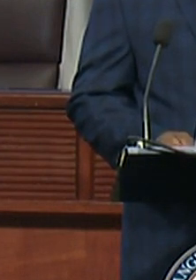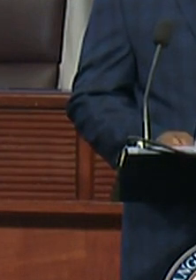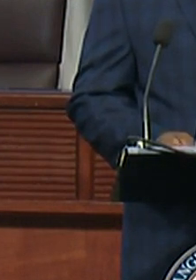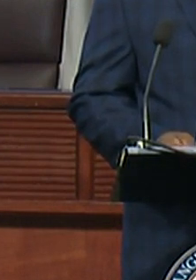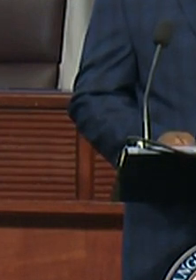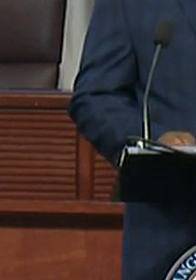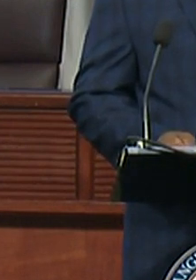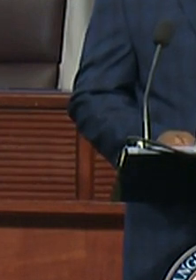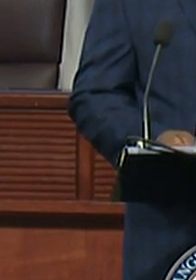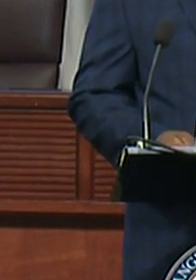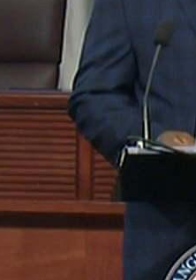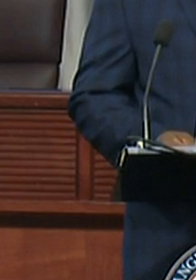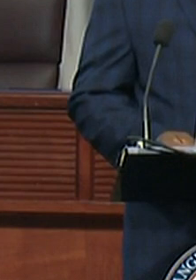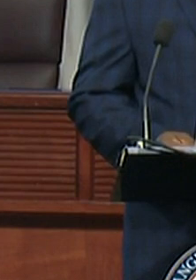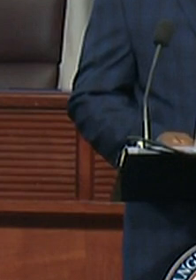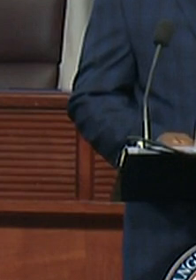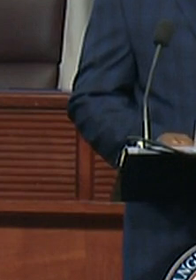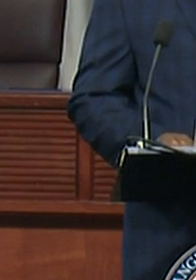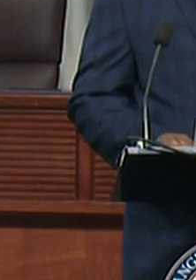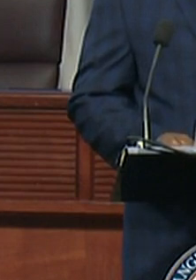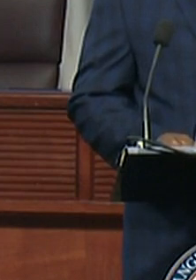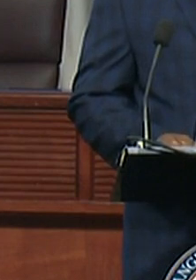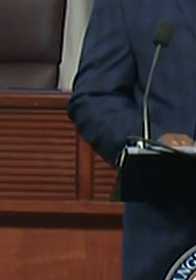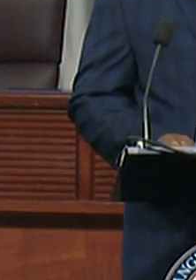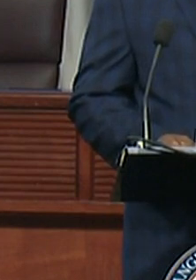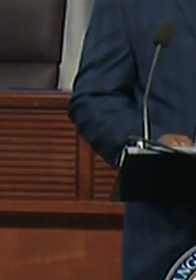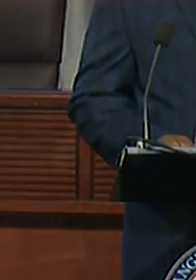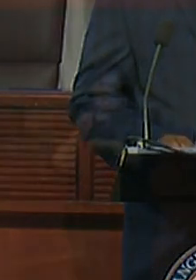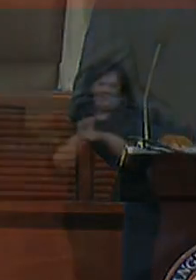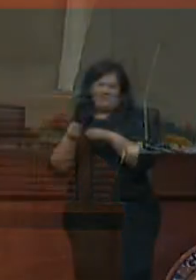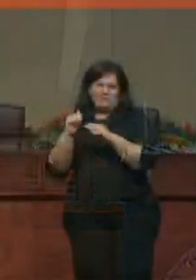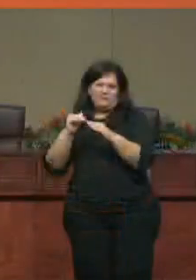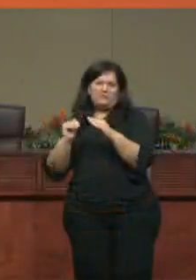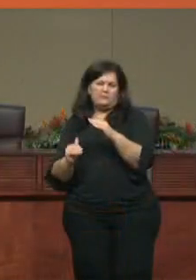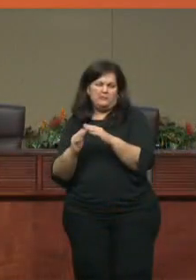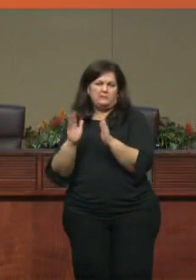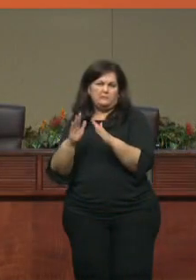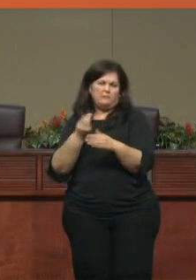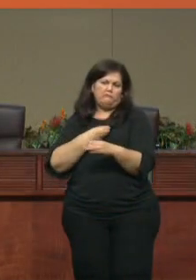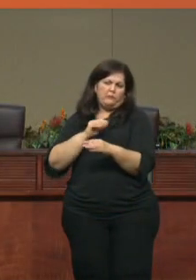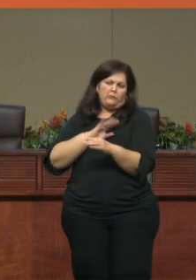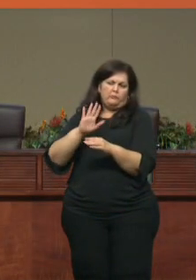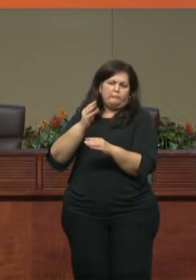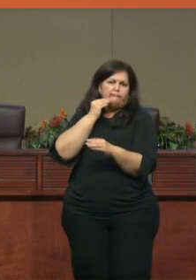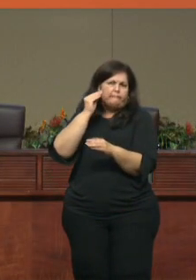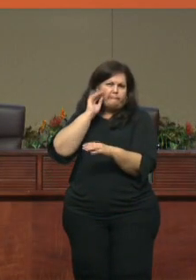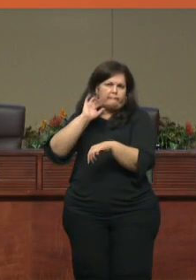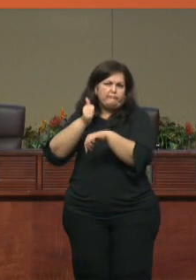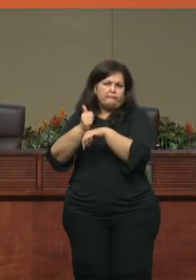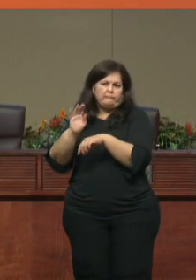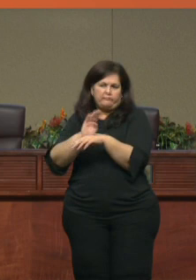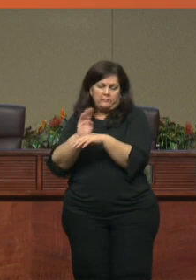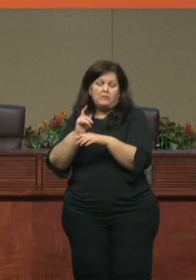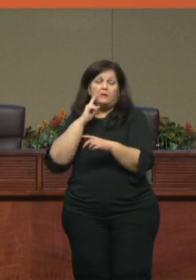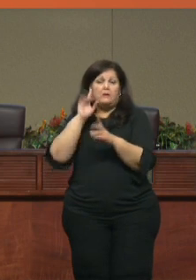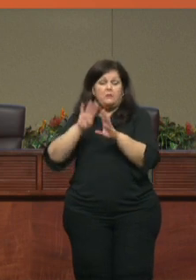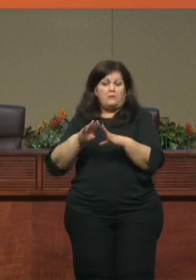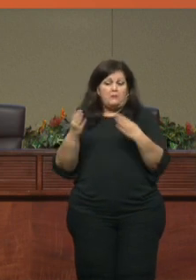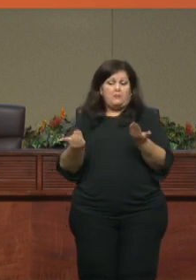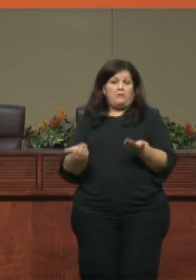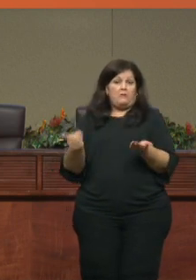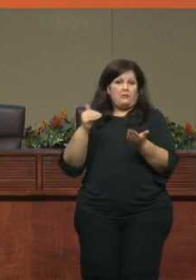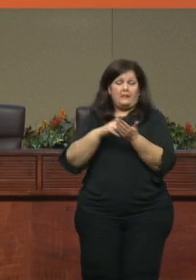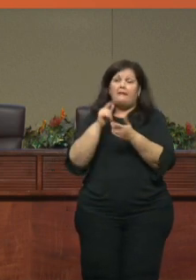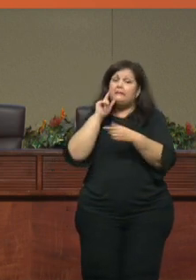less employees. Those grants will range from $1,000 to $3,000. We will reopen the